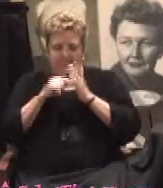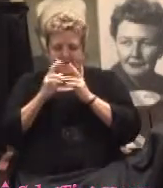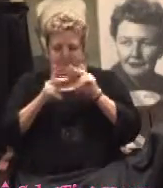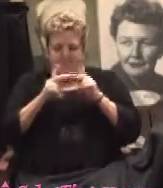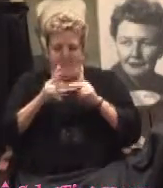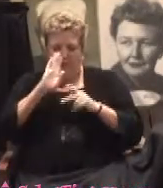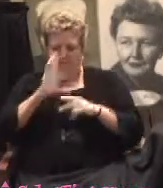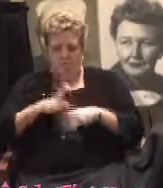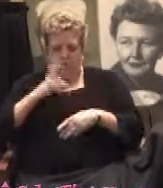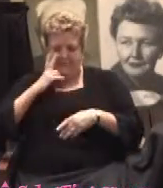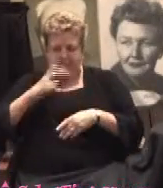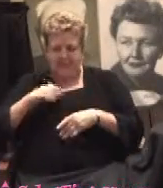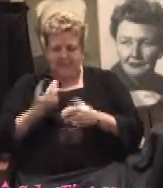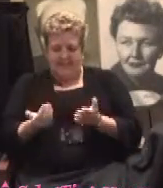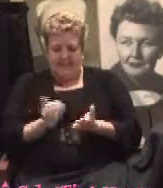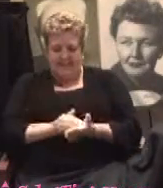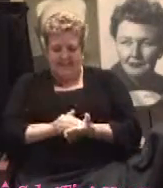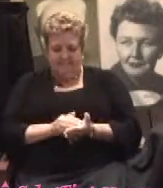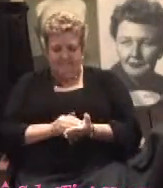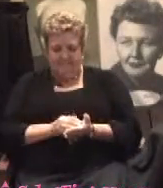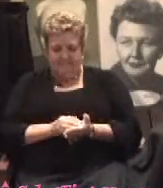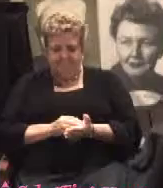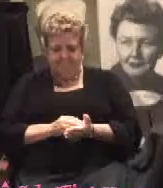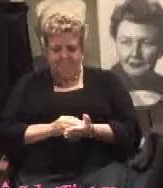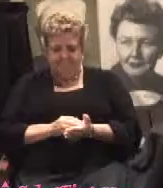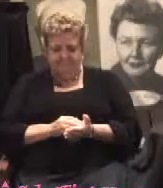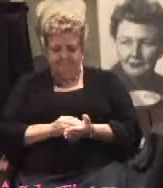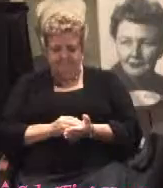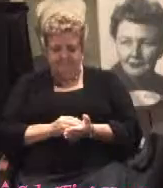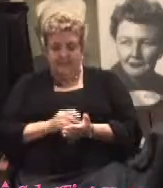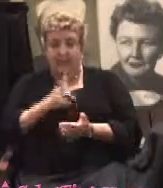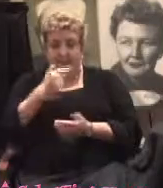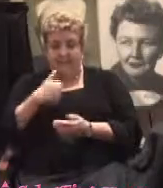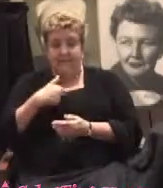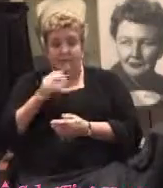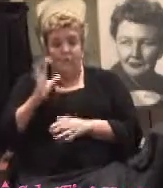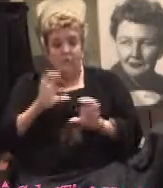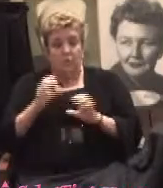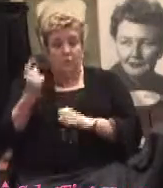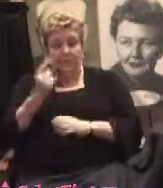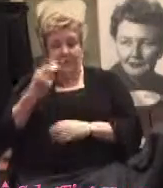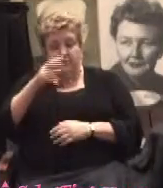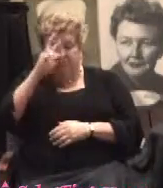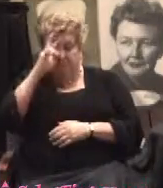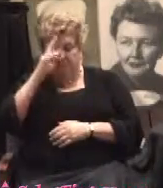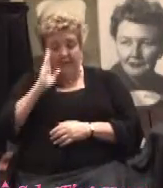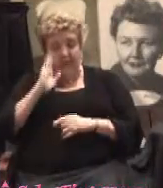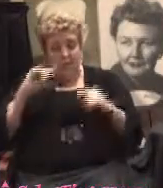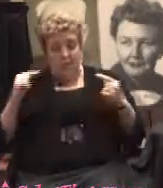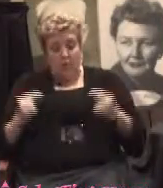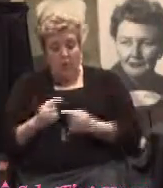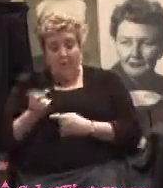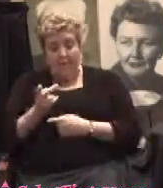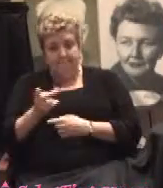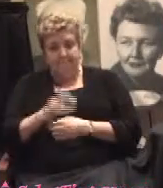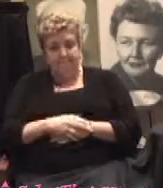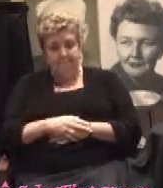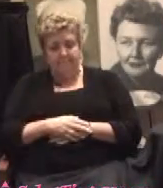again. Because I'm going to do something stupid. And I'm going to hurt them. And I'm probably not even